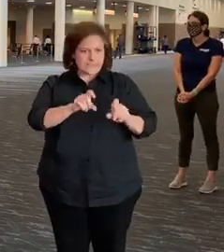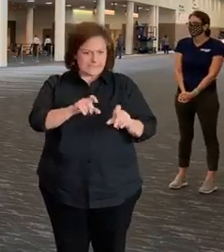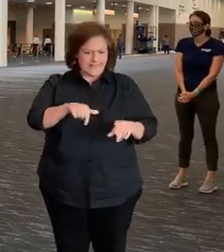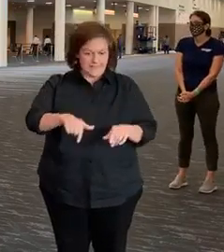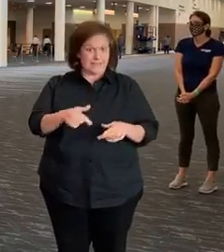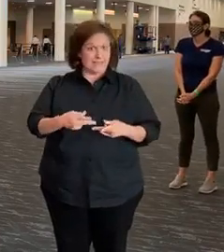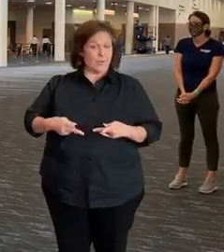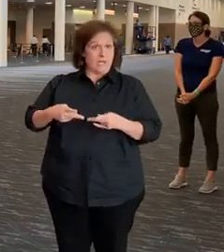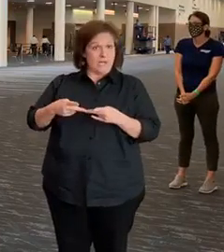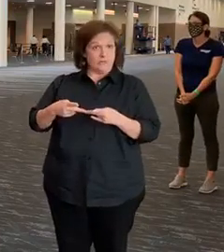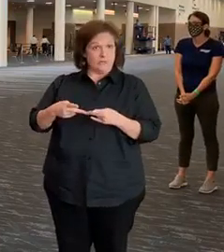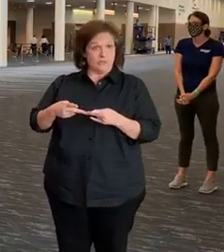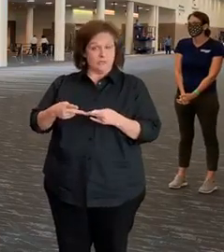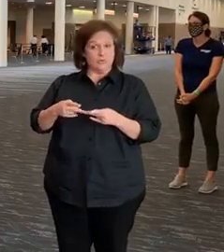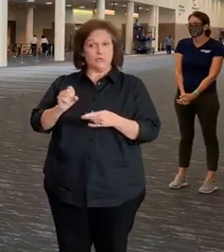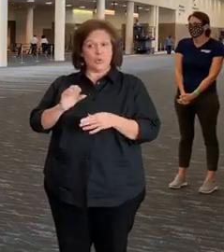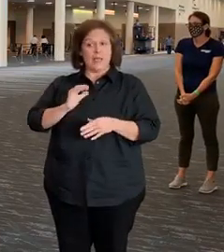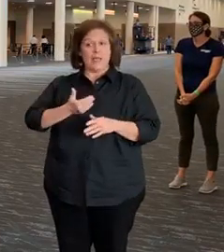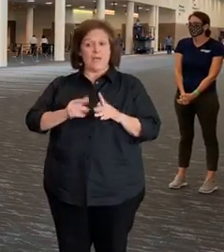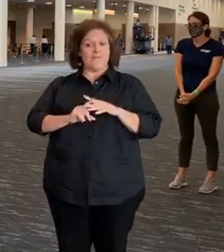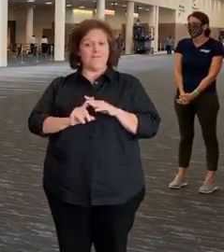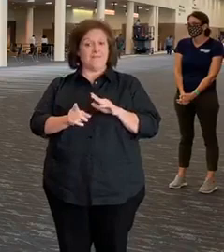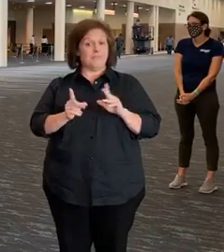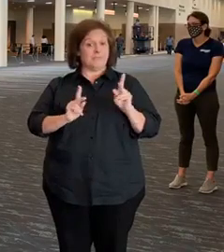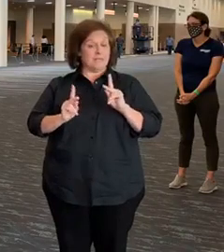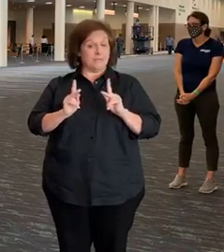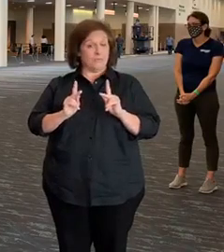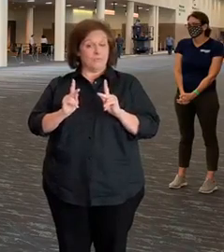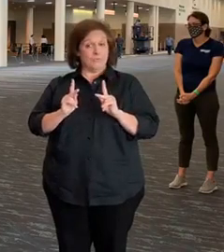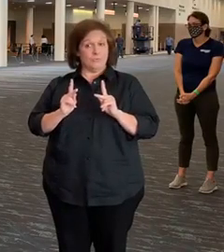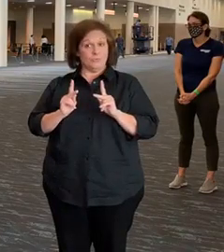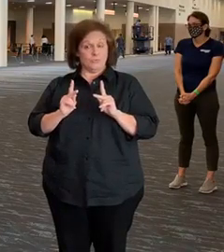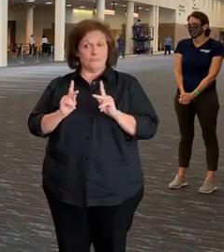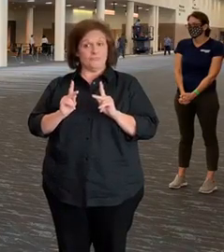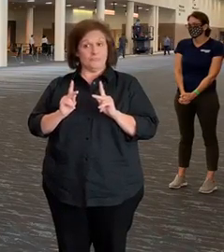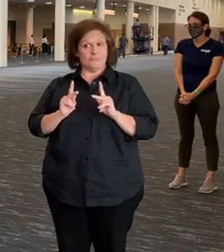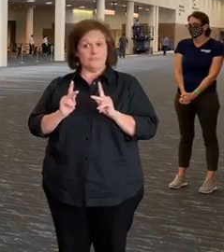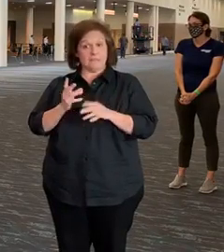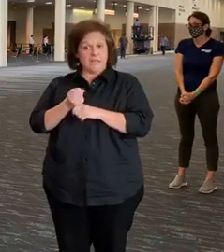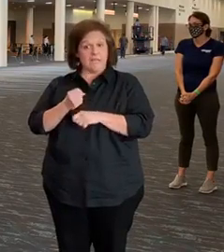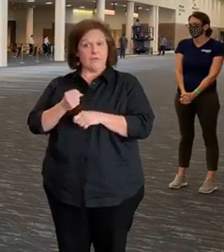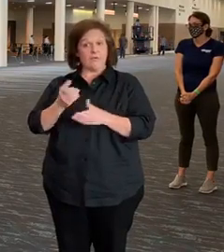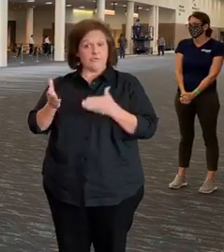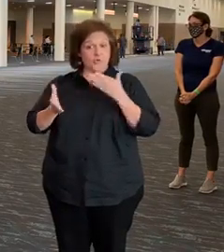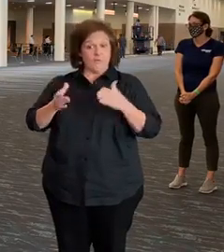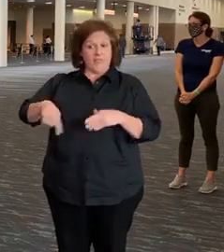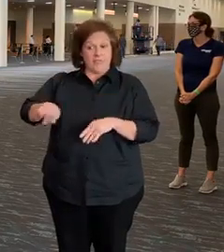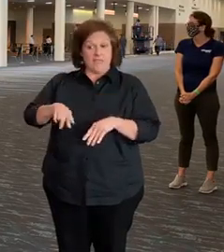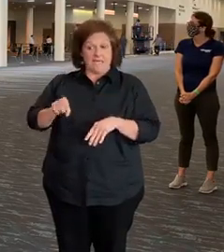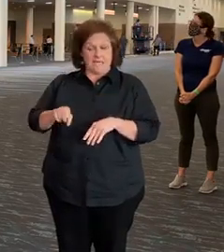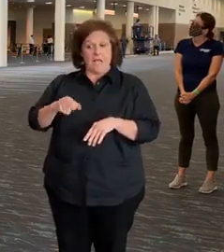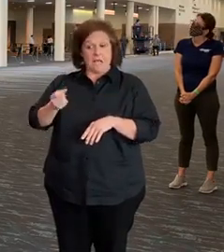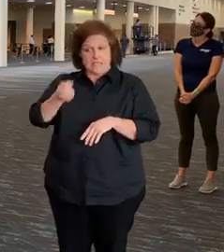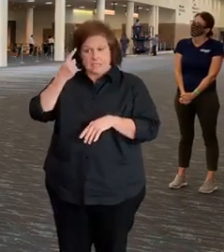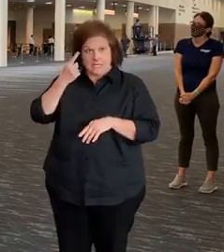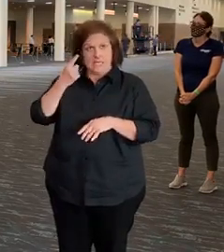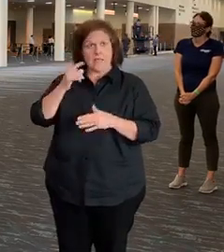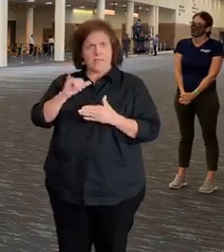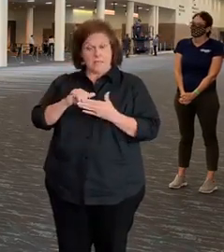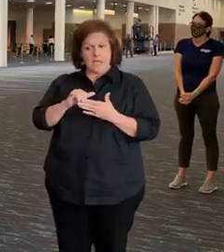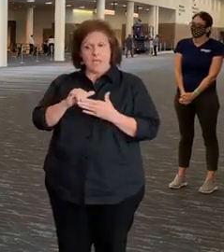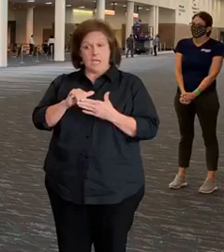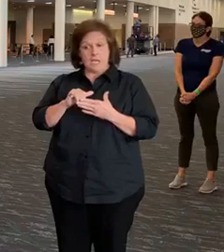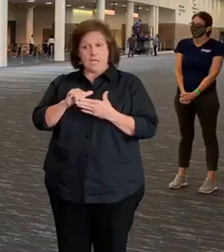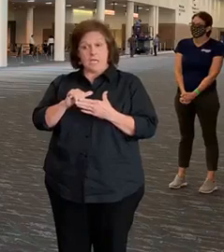location, again, so our evacuees are one, getting the services that they need and understanding that,